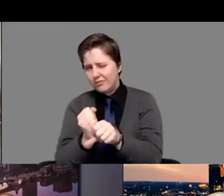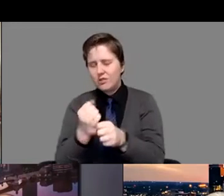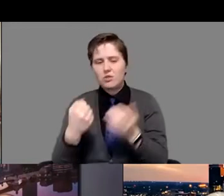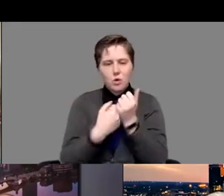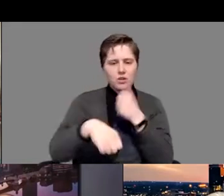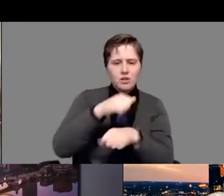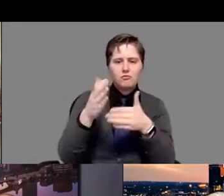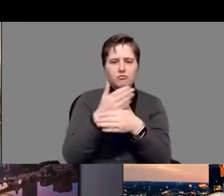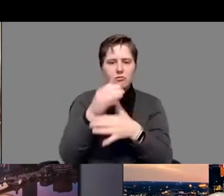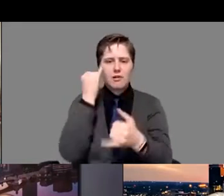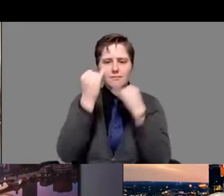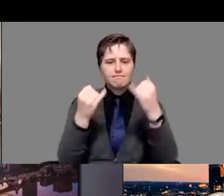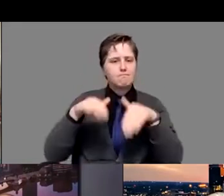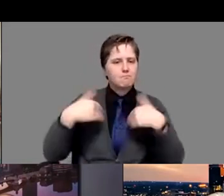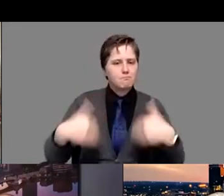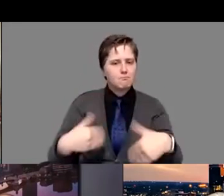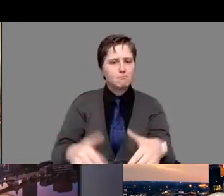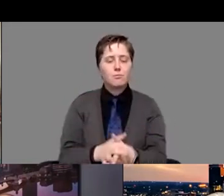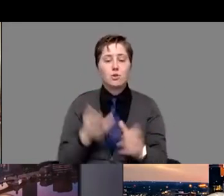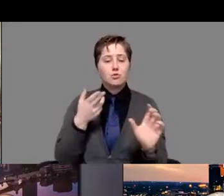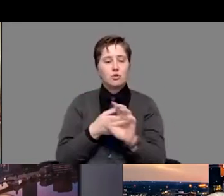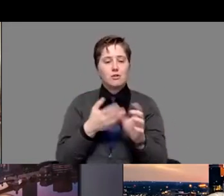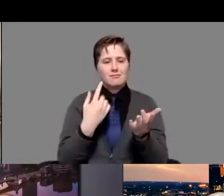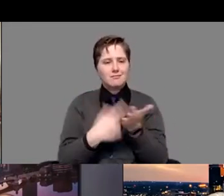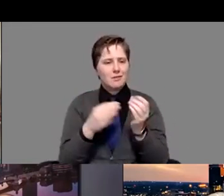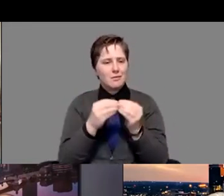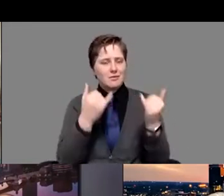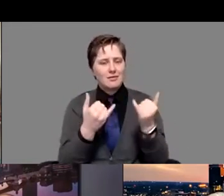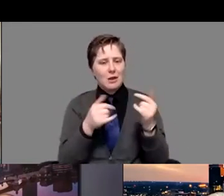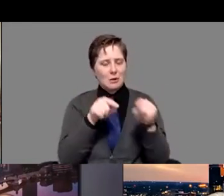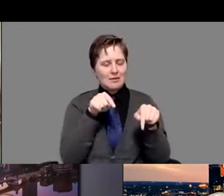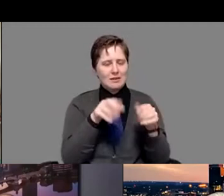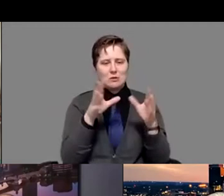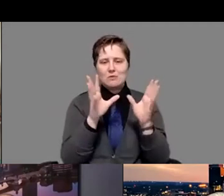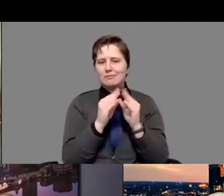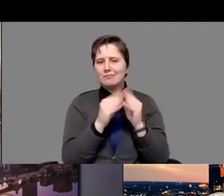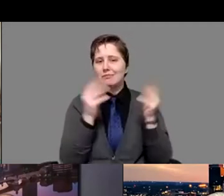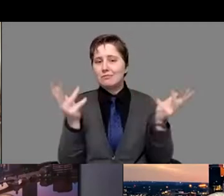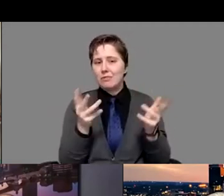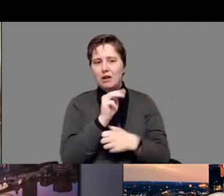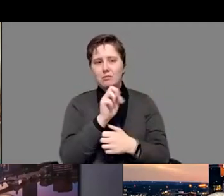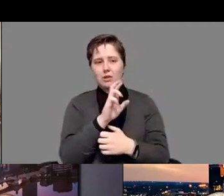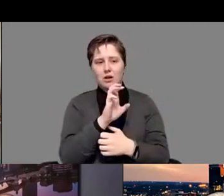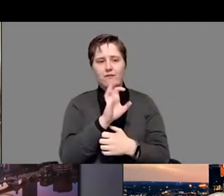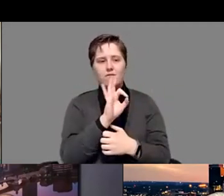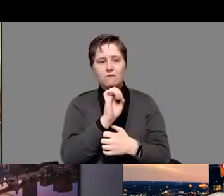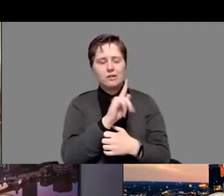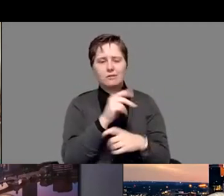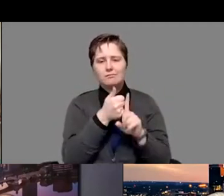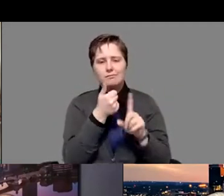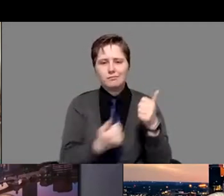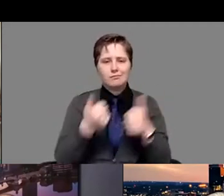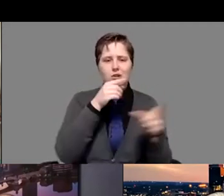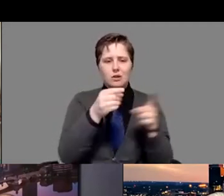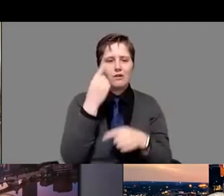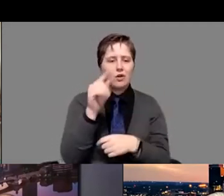And joining us to talk more about this today during this news conference will be Mark Folk, who is the Executive Director of